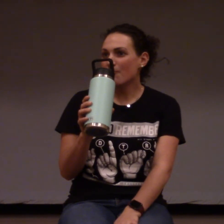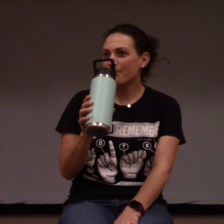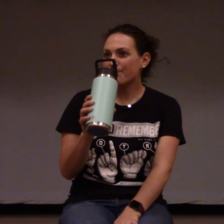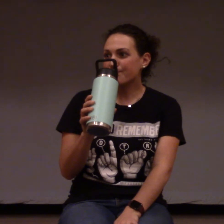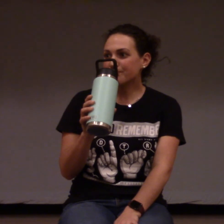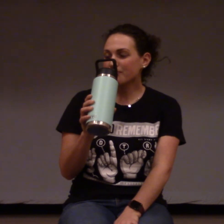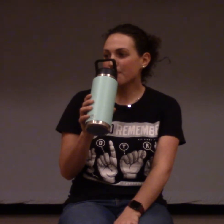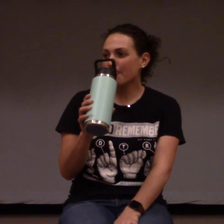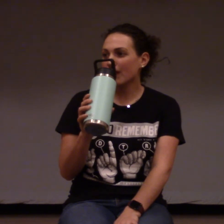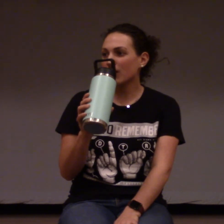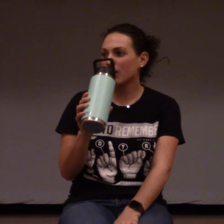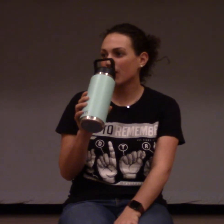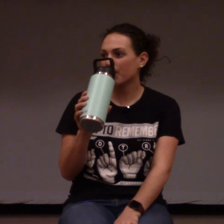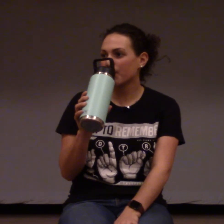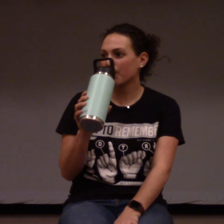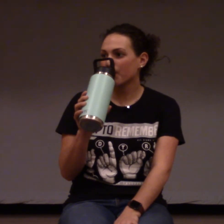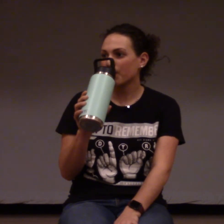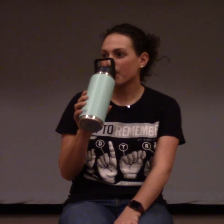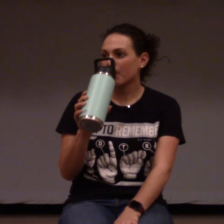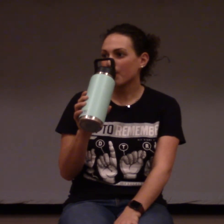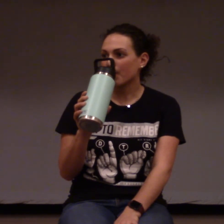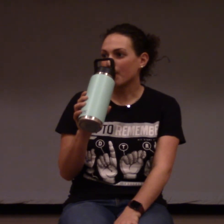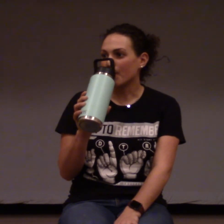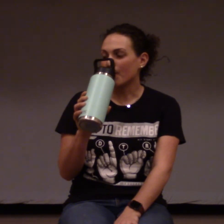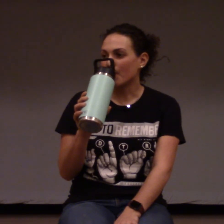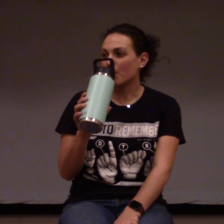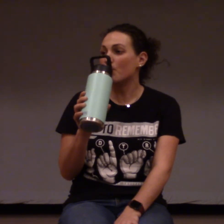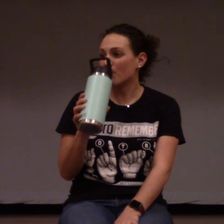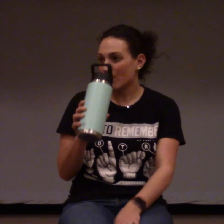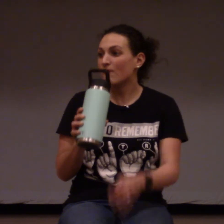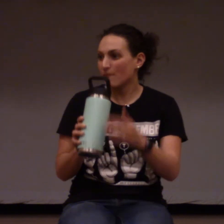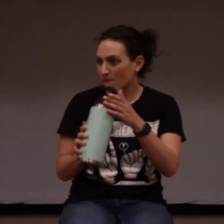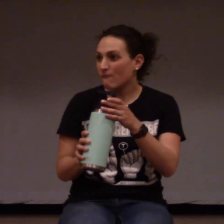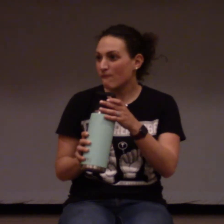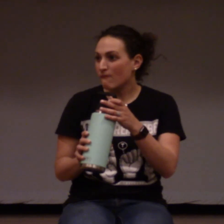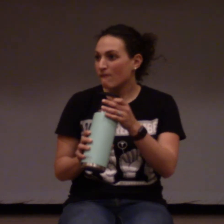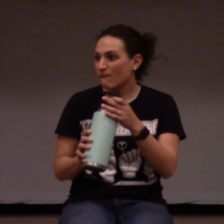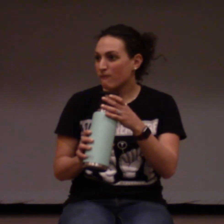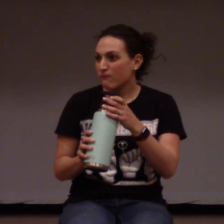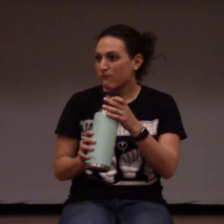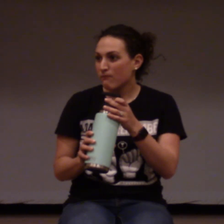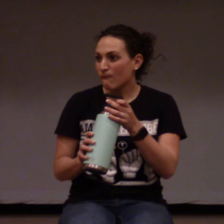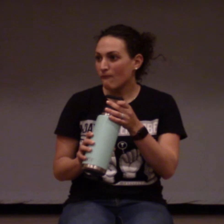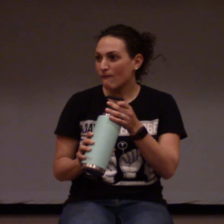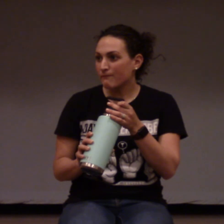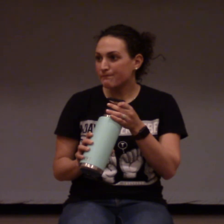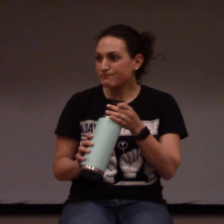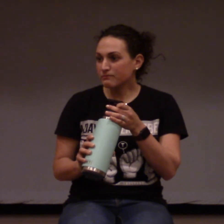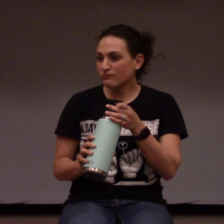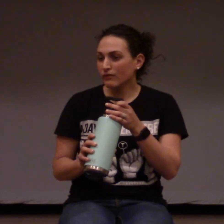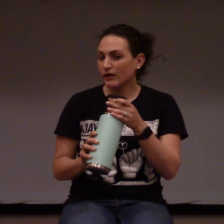It's just on library's YouTube page, right? Mm-hmm. Is it just called maybe like our library, it's your